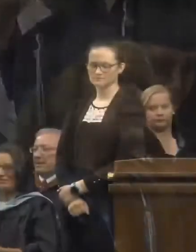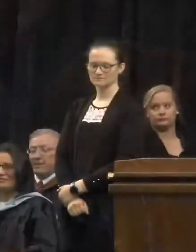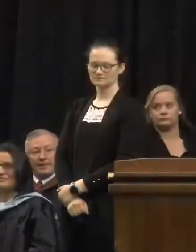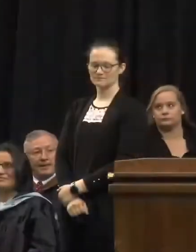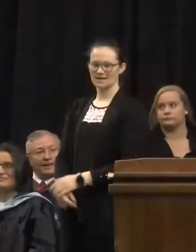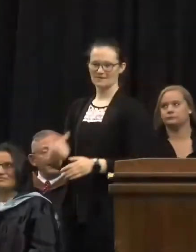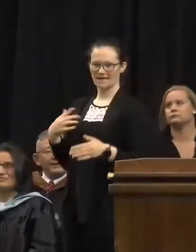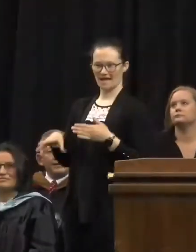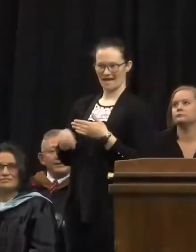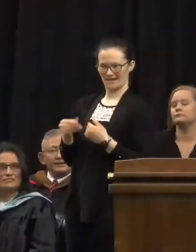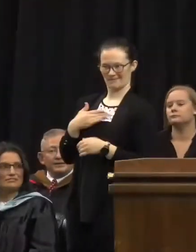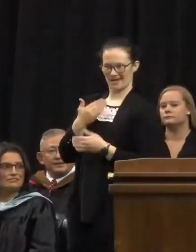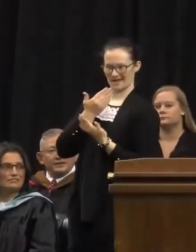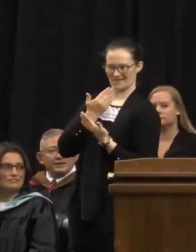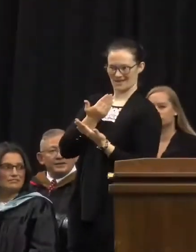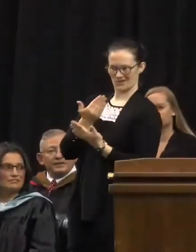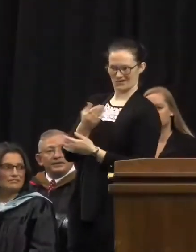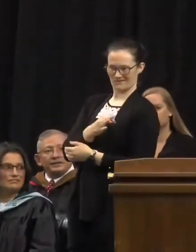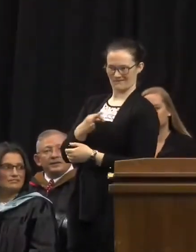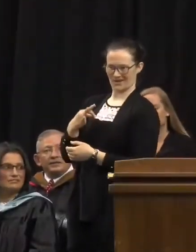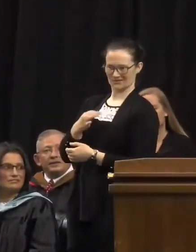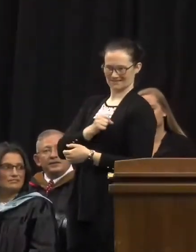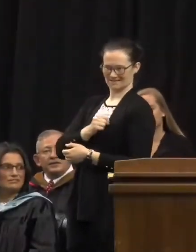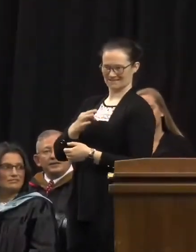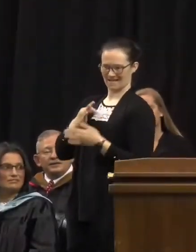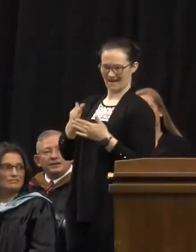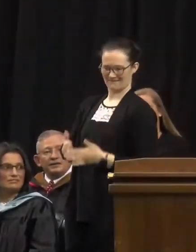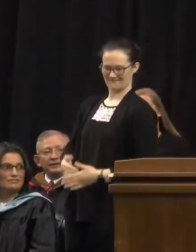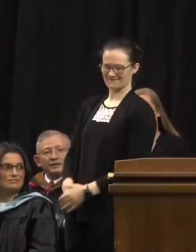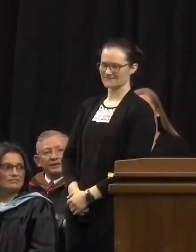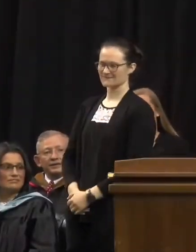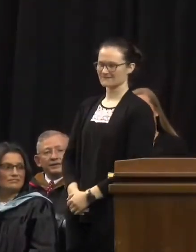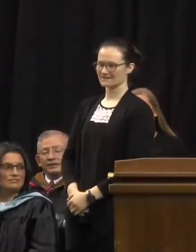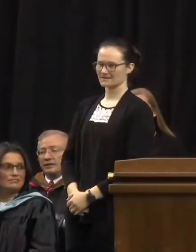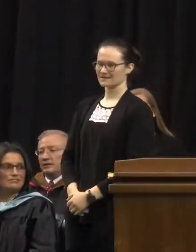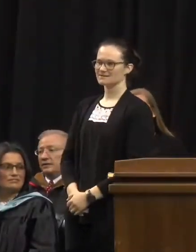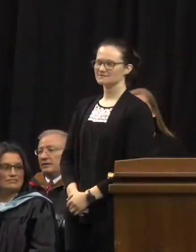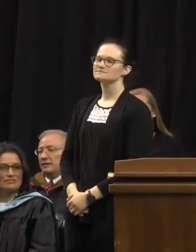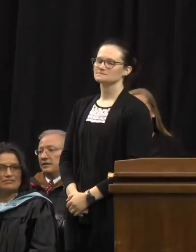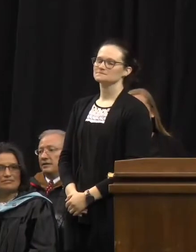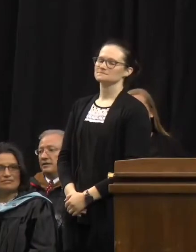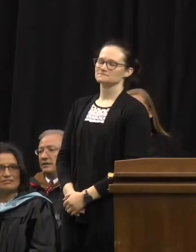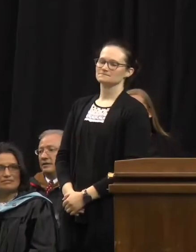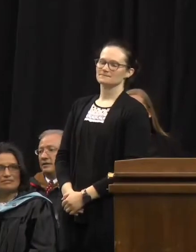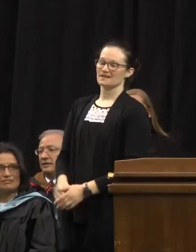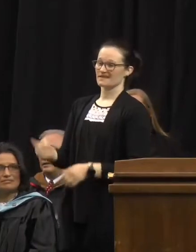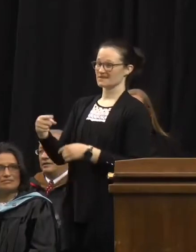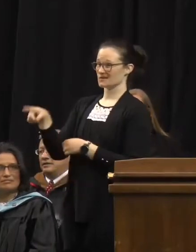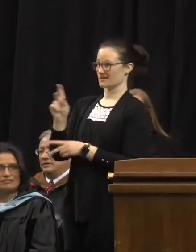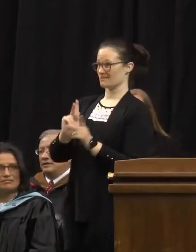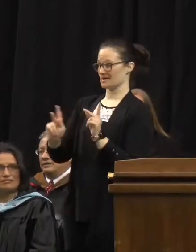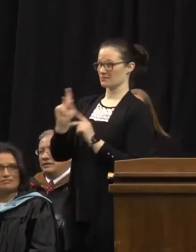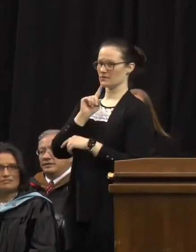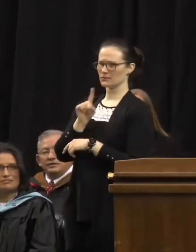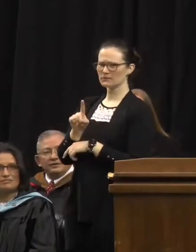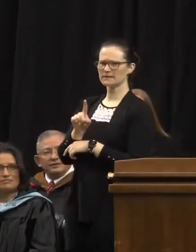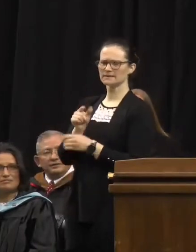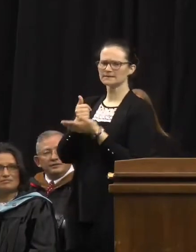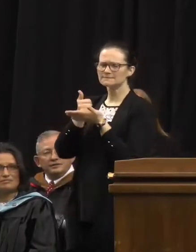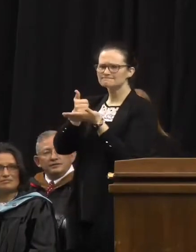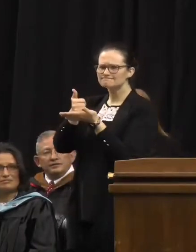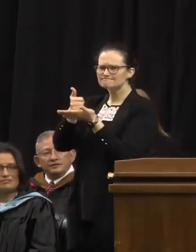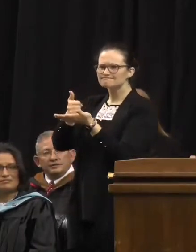And I'm going to add my thanks to the faculty and staff. I'm going to add my thanks to Zatura's thanks. You know, these are the folks who helped you work your way